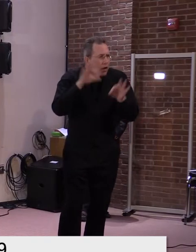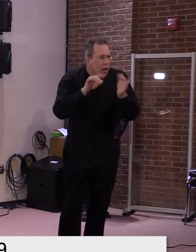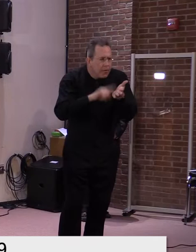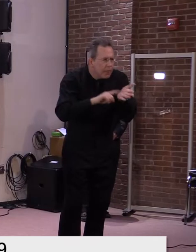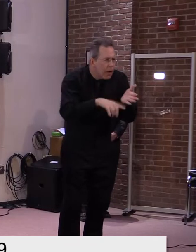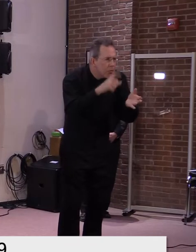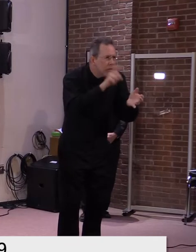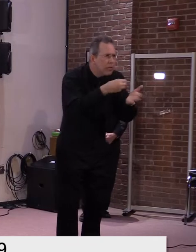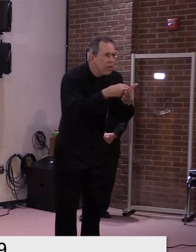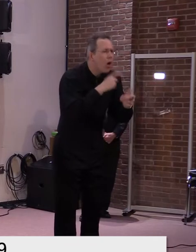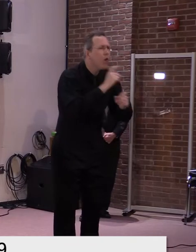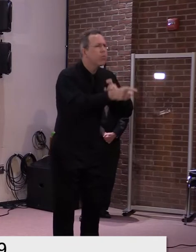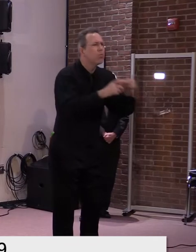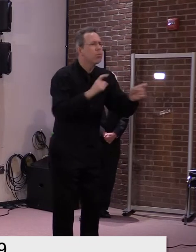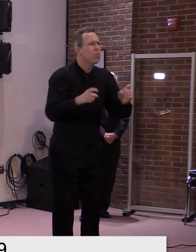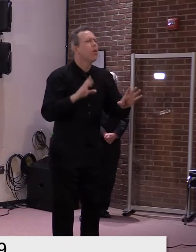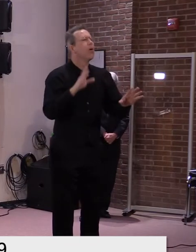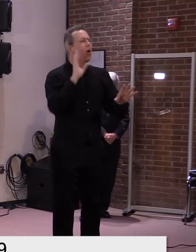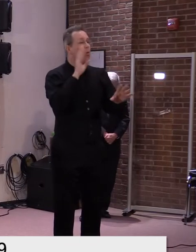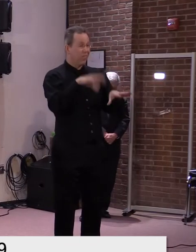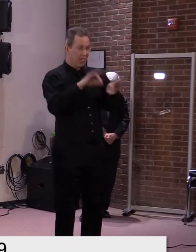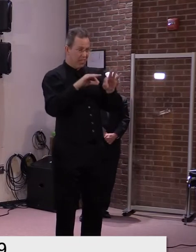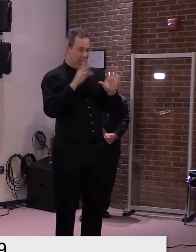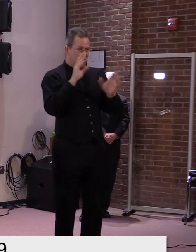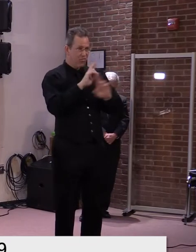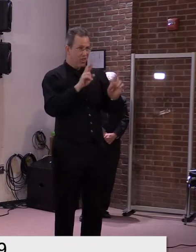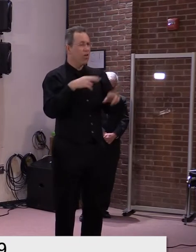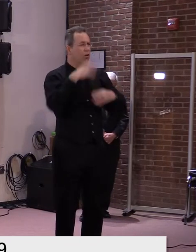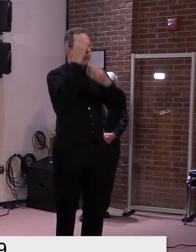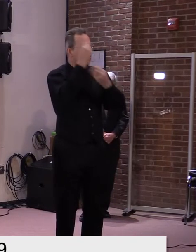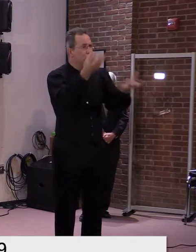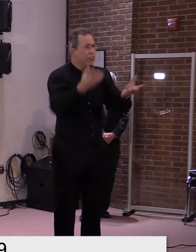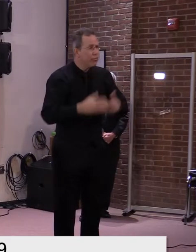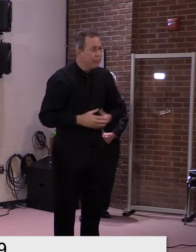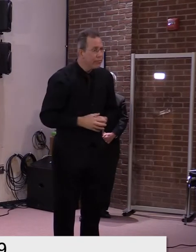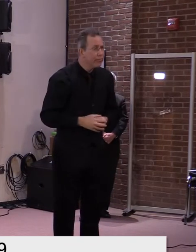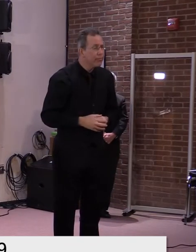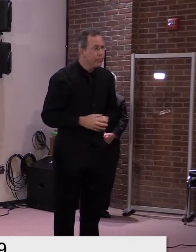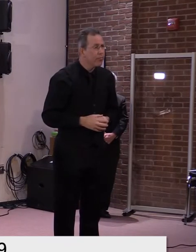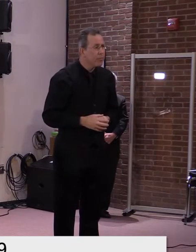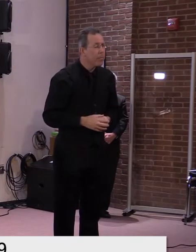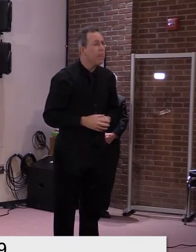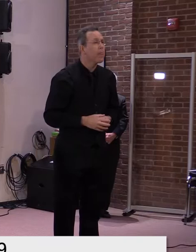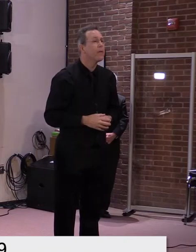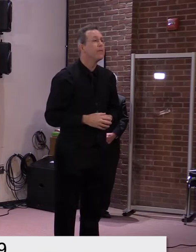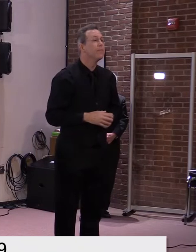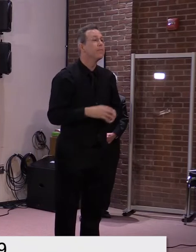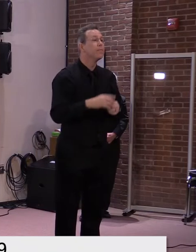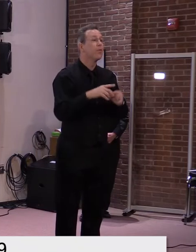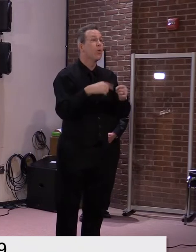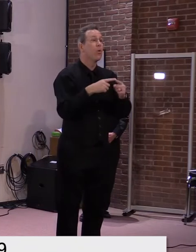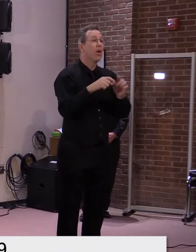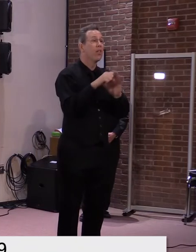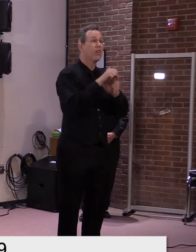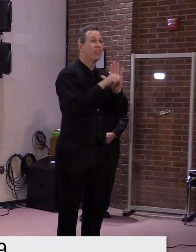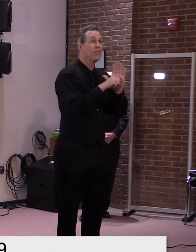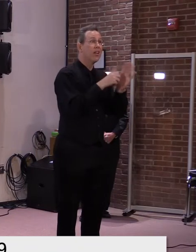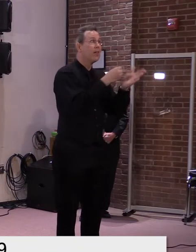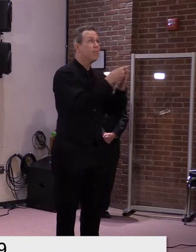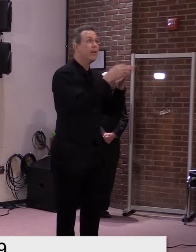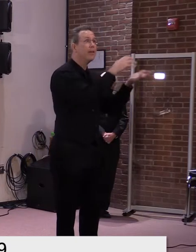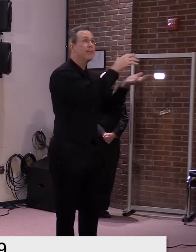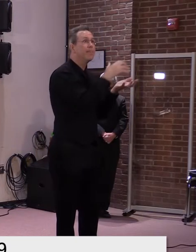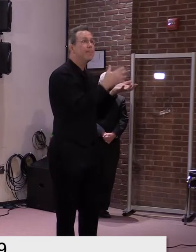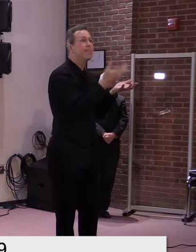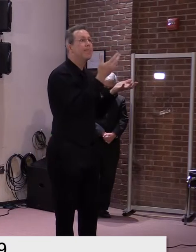but we will. We do not know when the state will receive this funding, but when we do, we will have